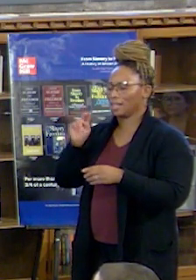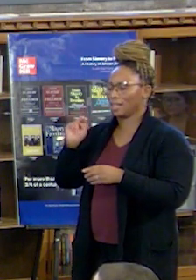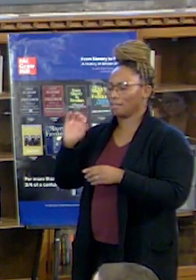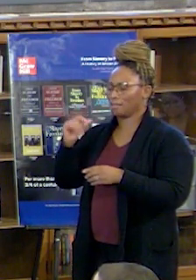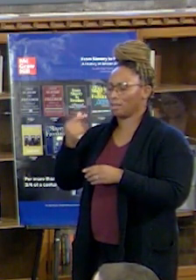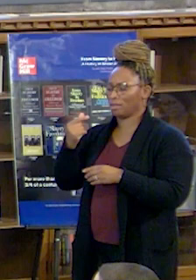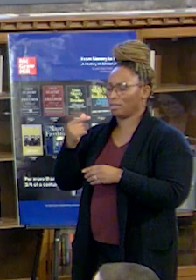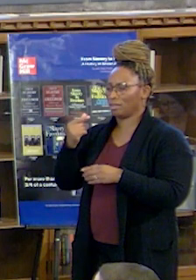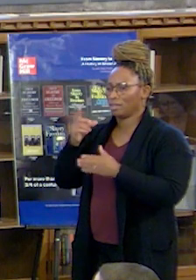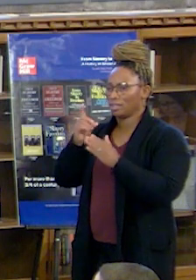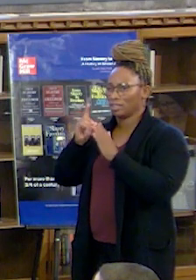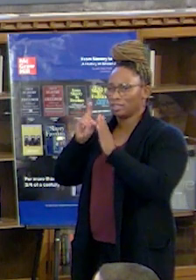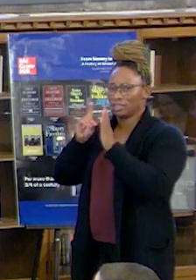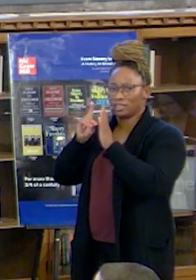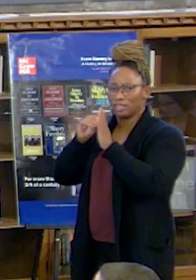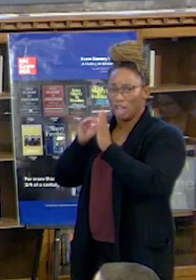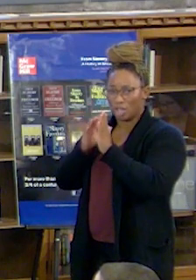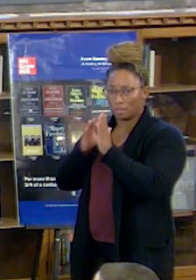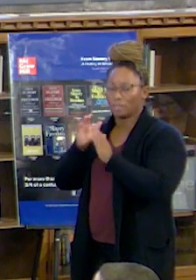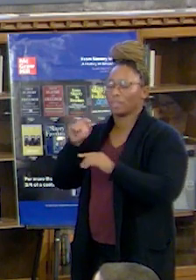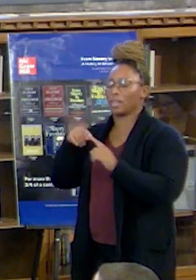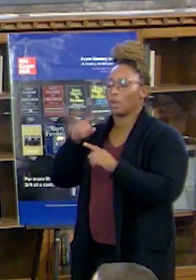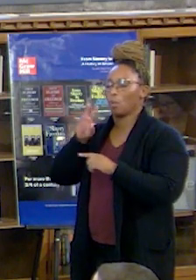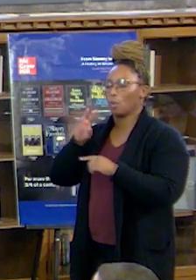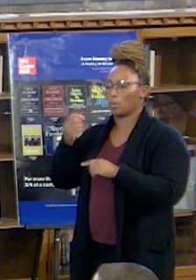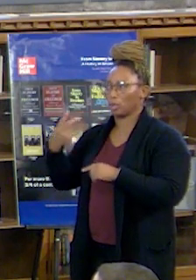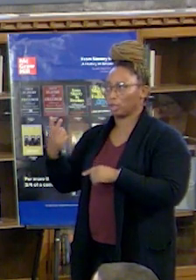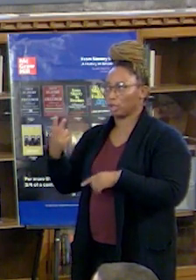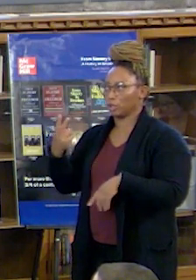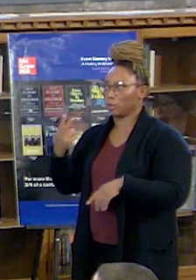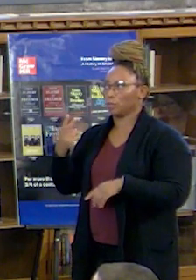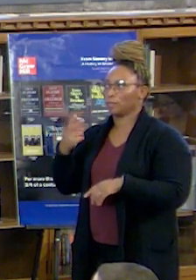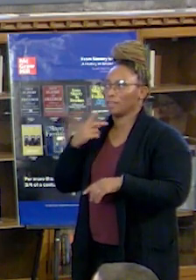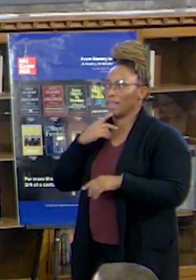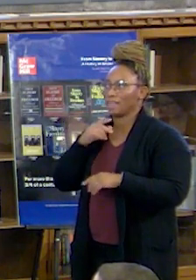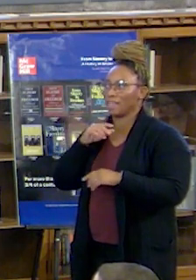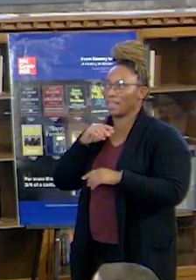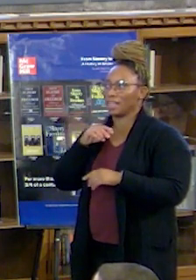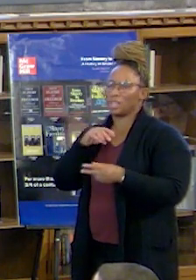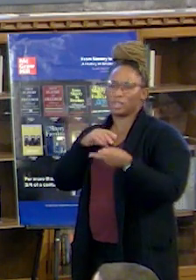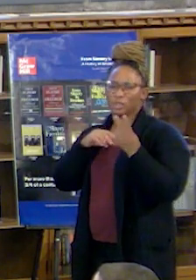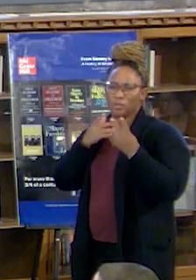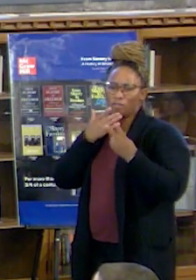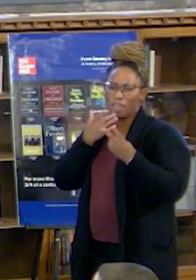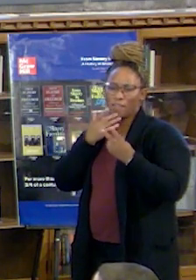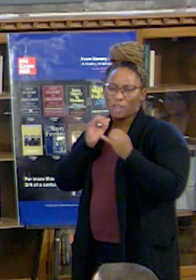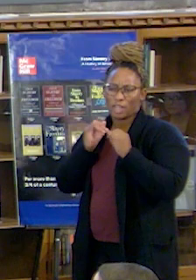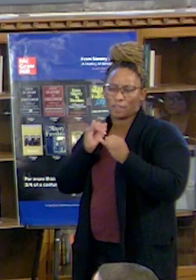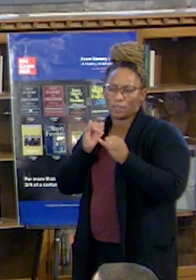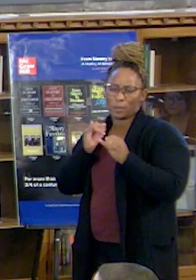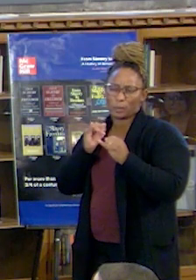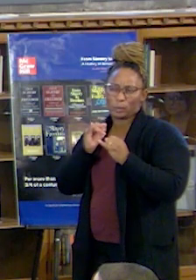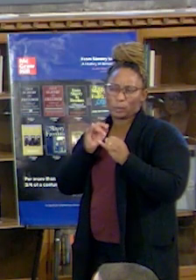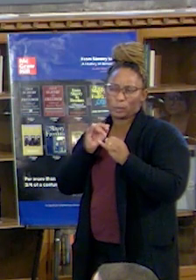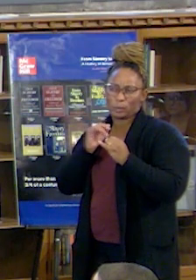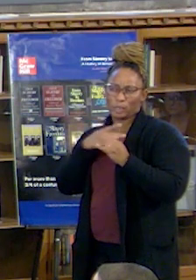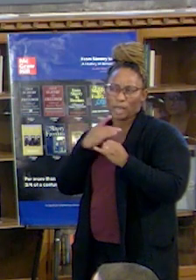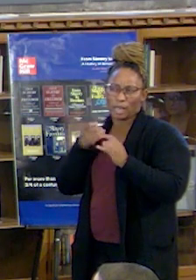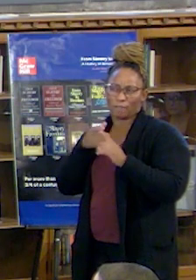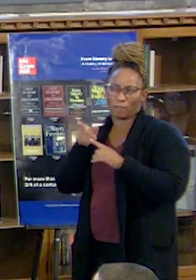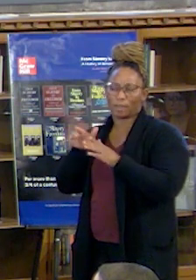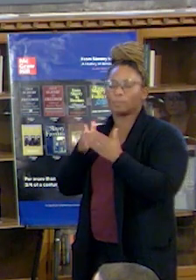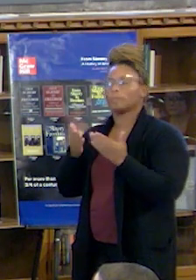um on World War II that the Daniel in interview were like do things I super like in that